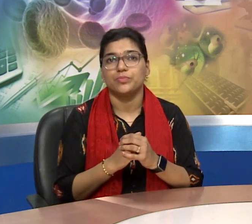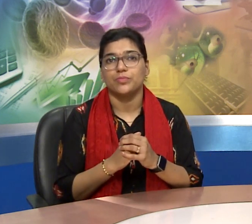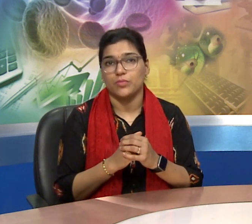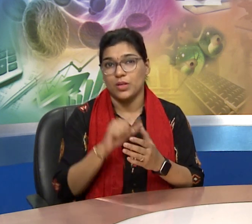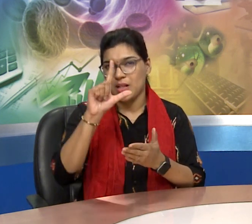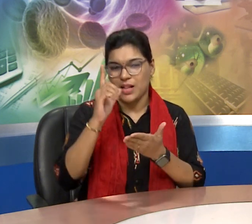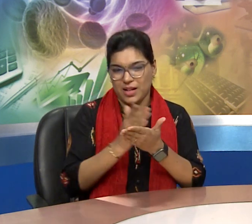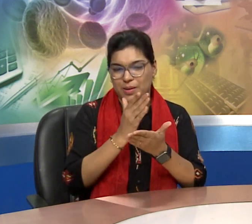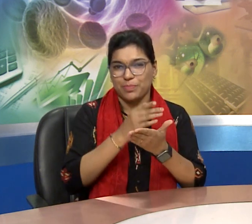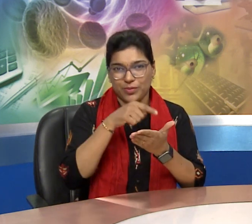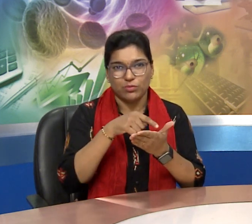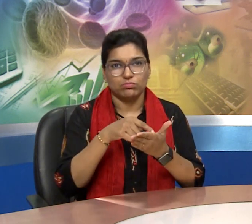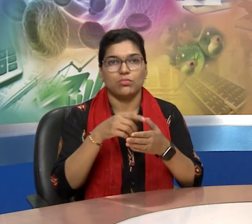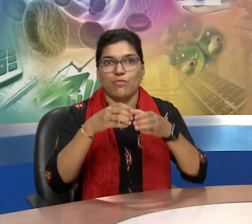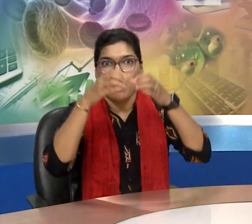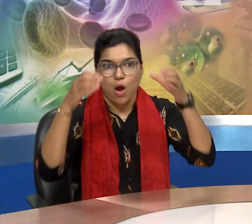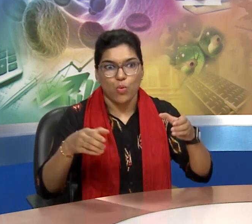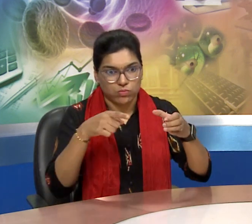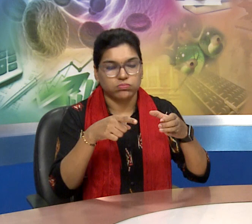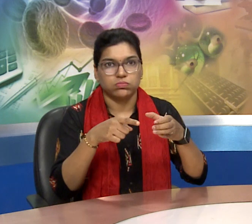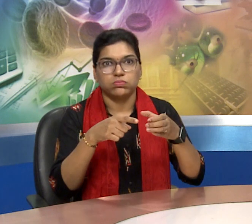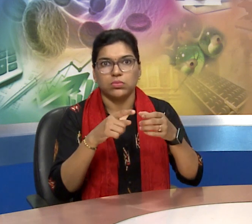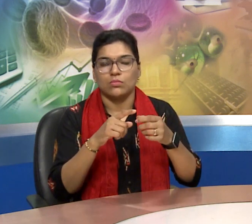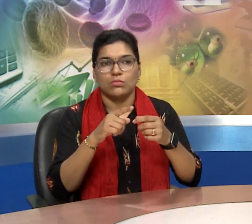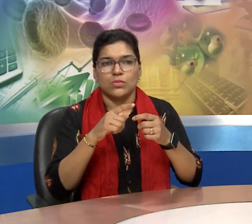Another point which is here